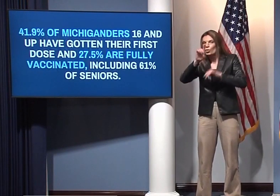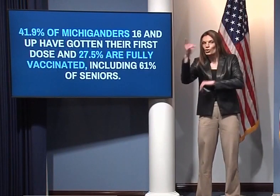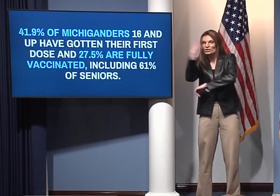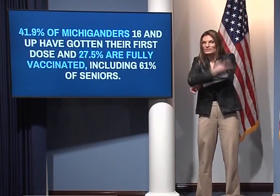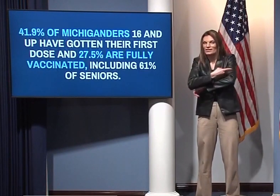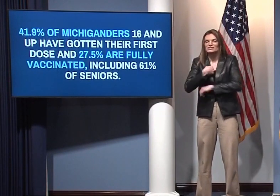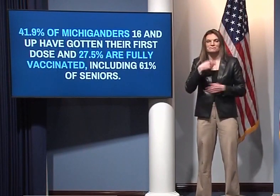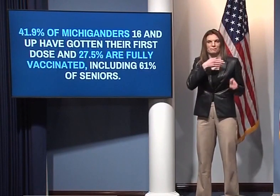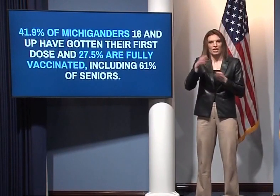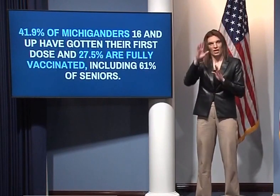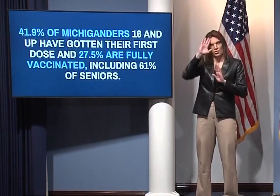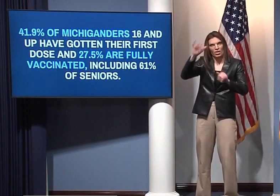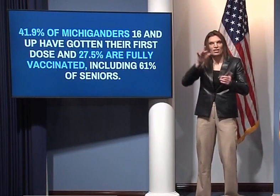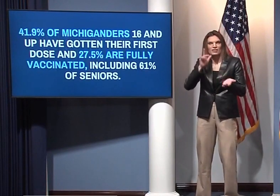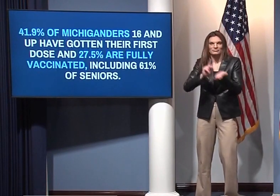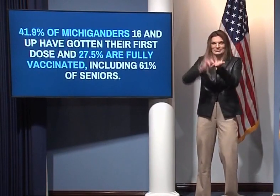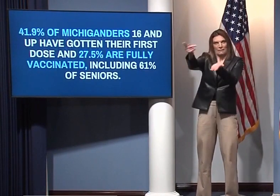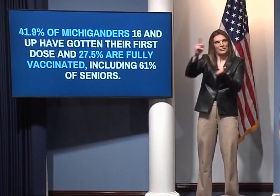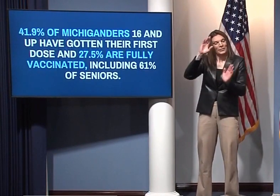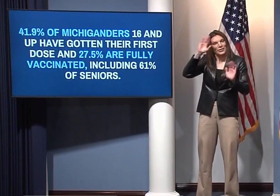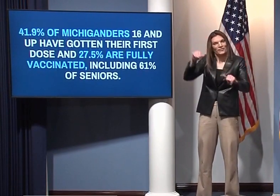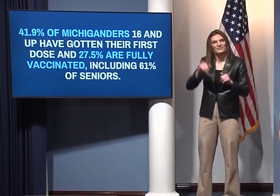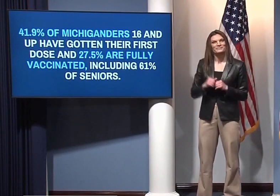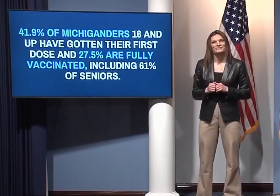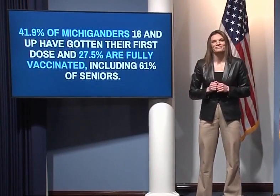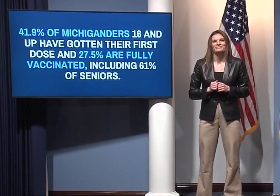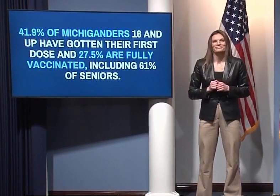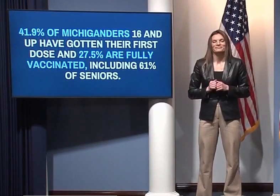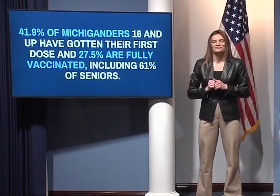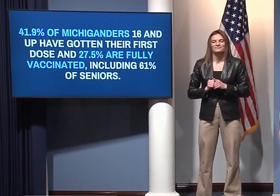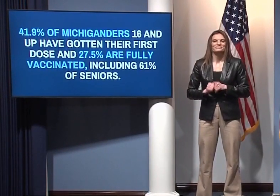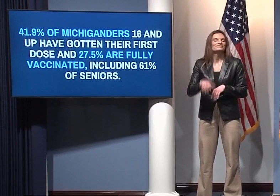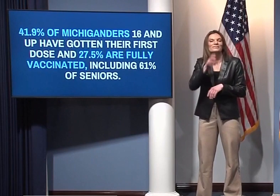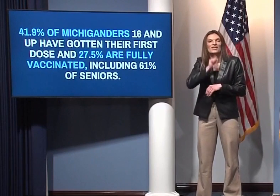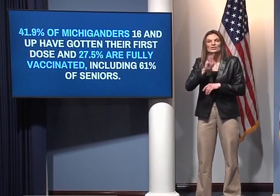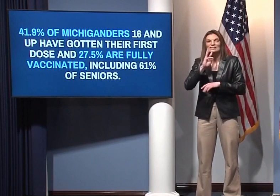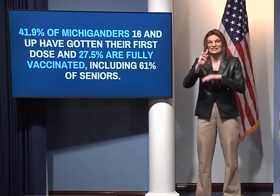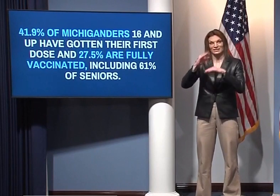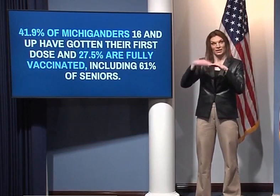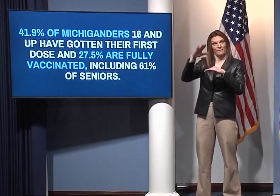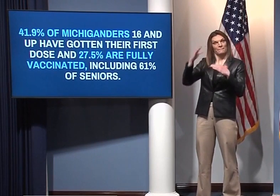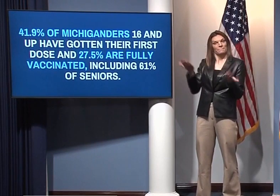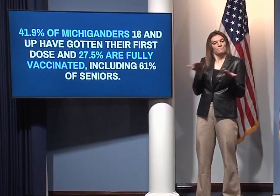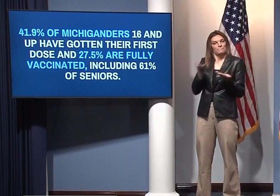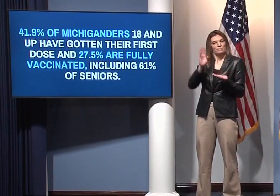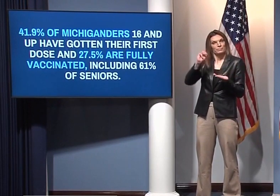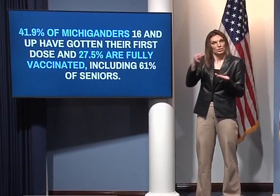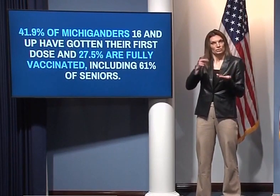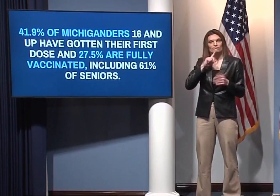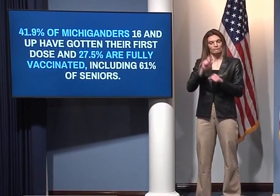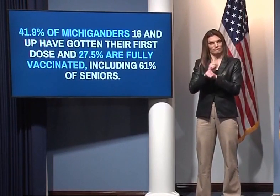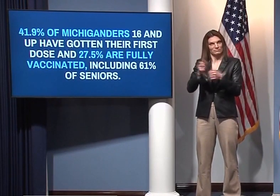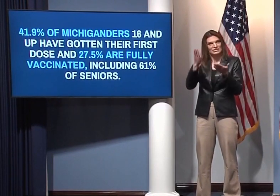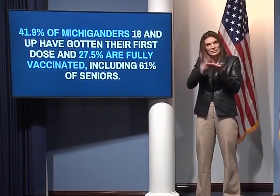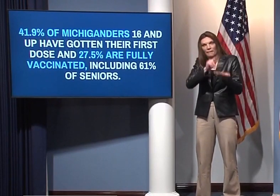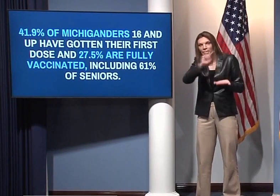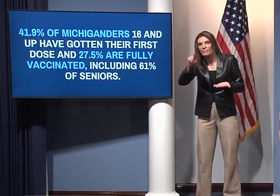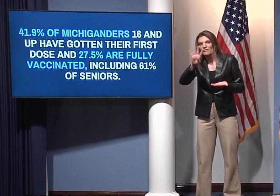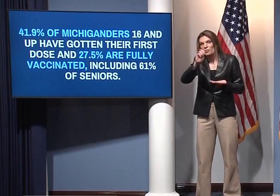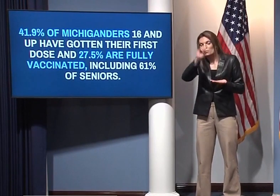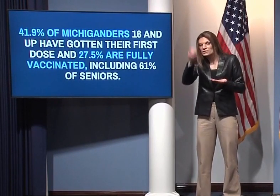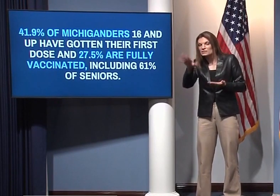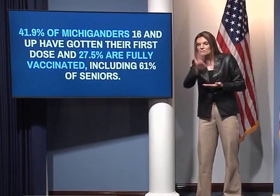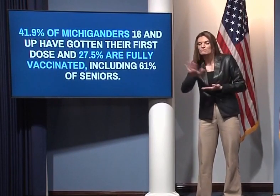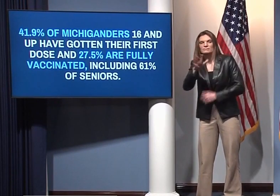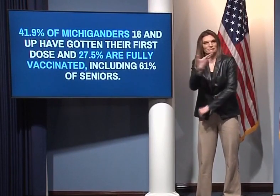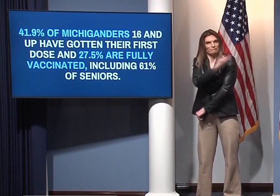41.9% of Michiganders 16 and up have gotten their first dose, and 27.5% are fully vaccinated, including